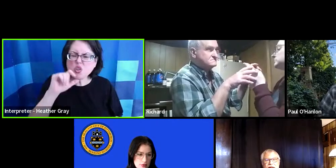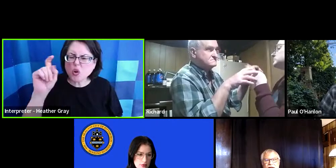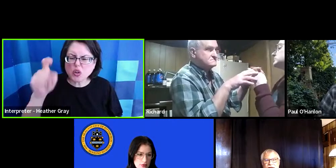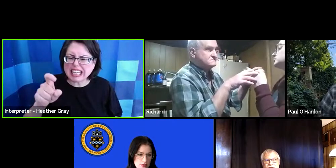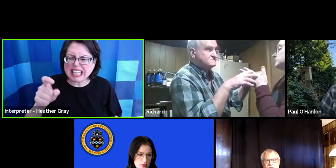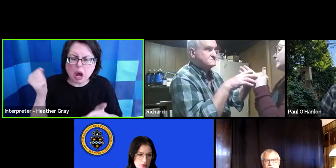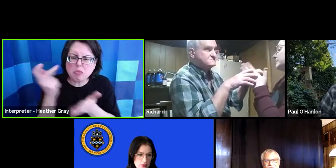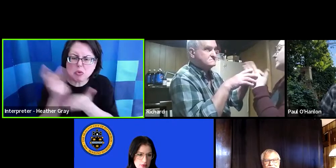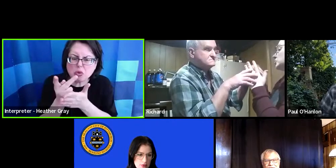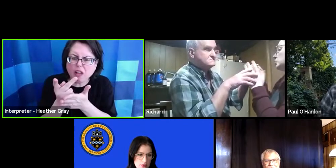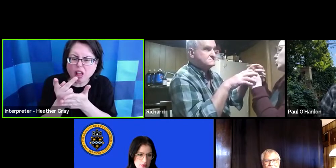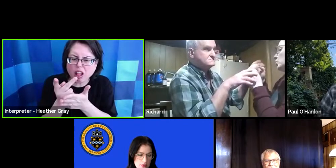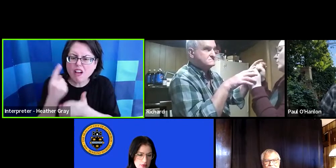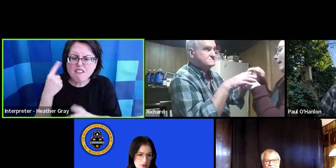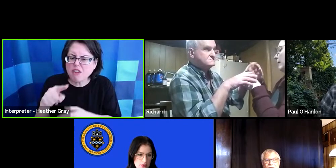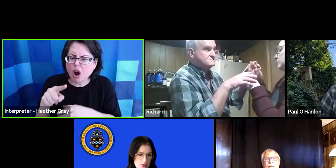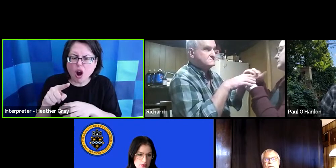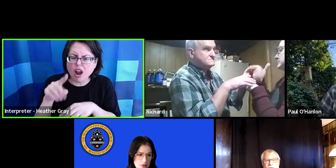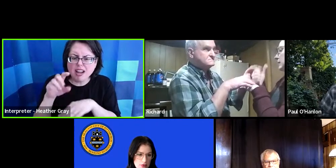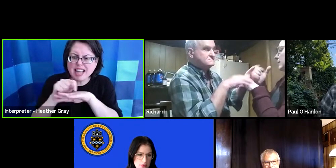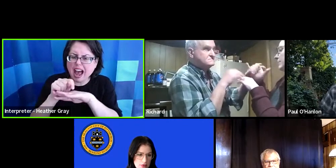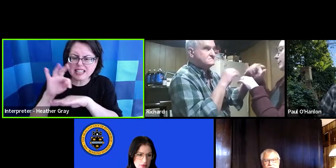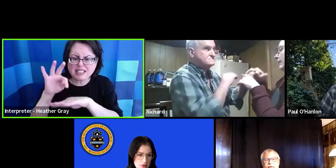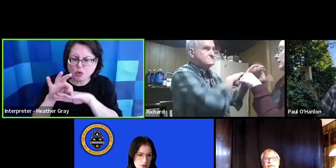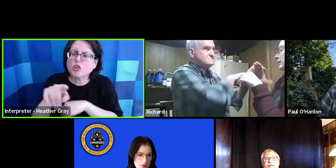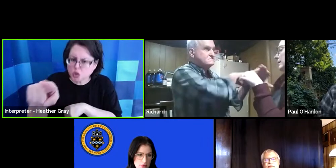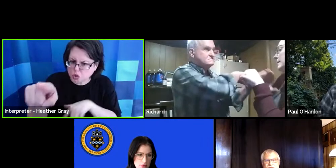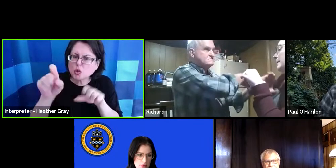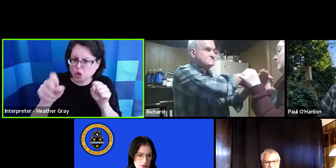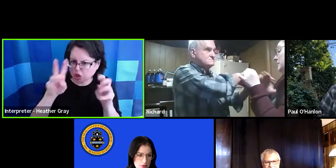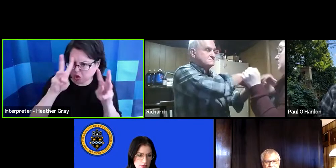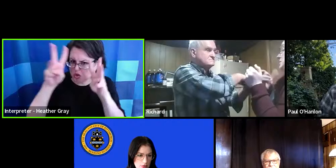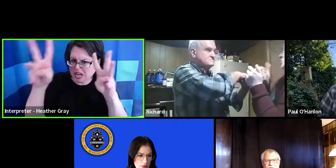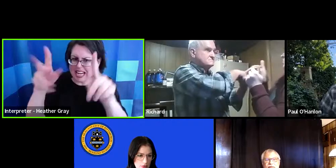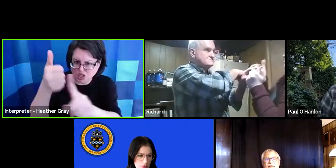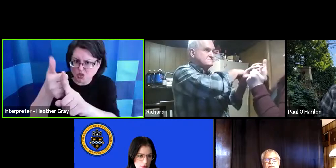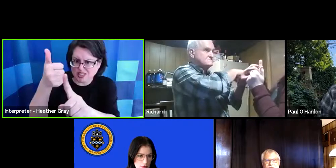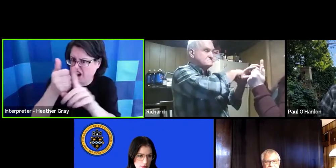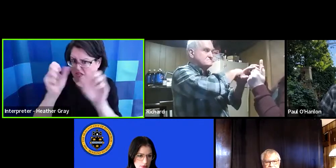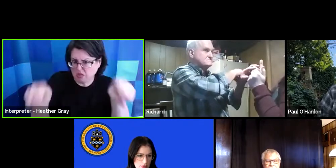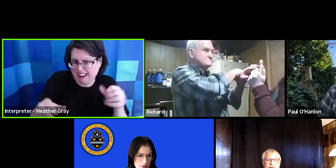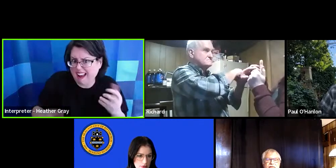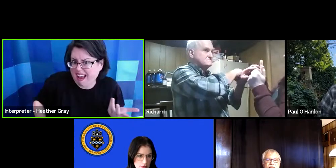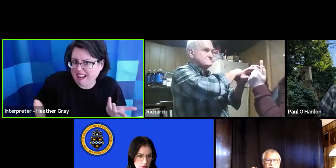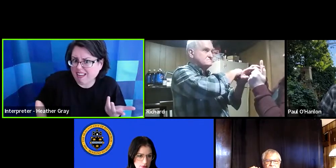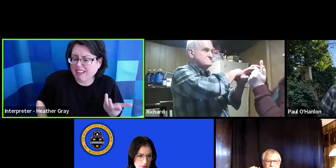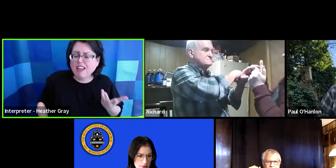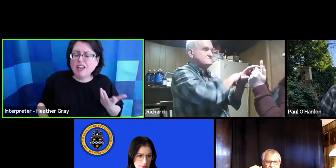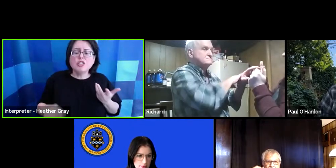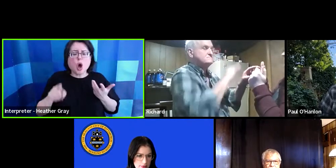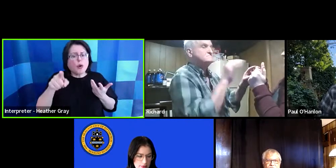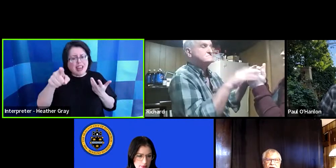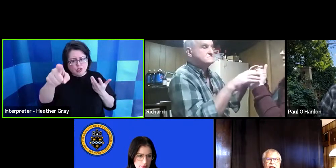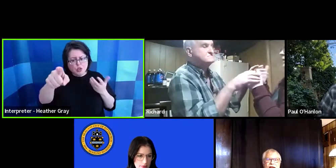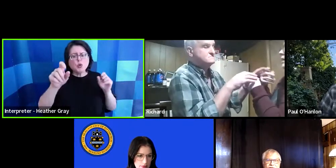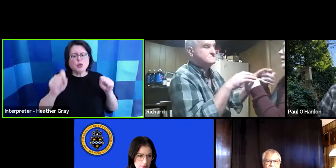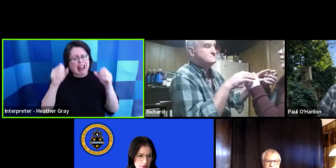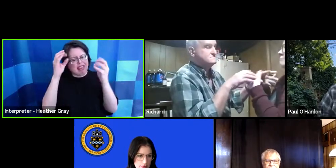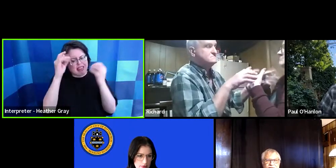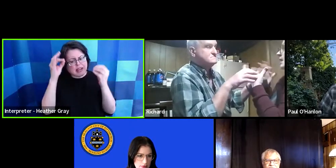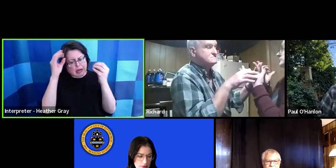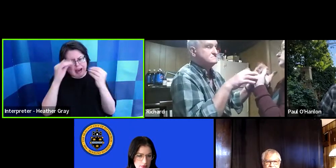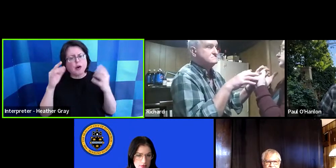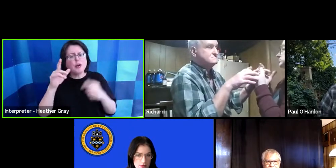You can seek approval if you want, but you can create this committee on your own. So what I'd like you to do is think about what Tina had to say